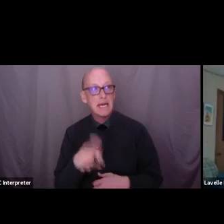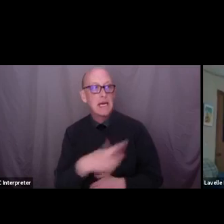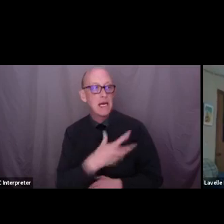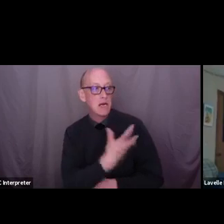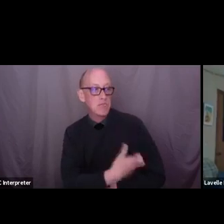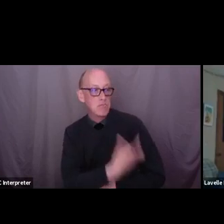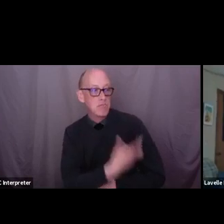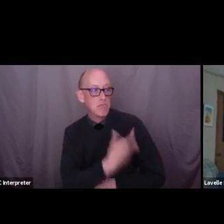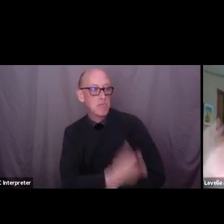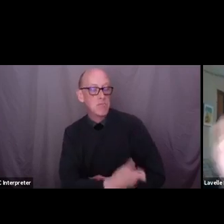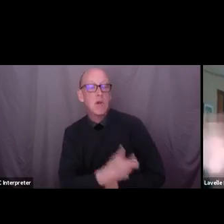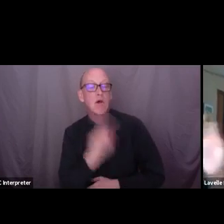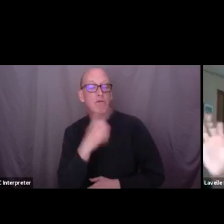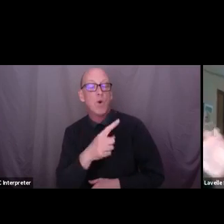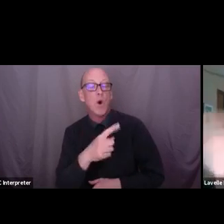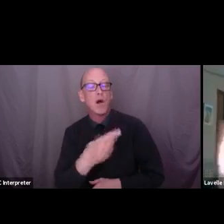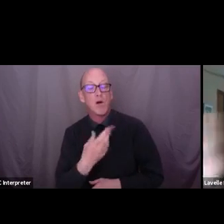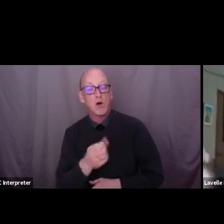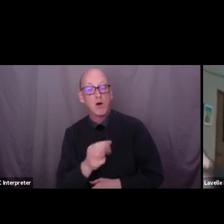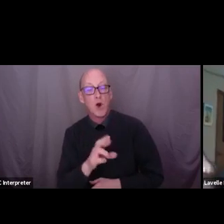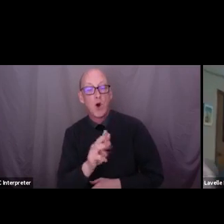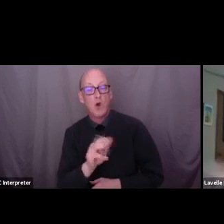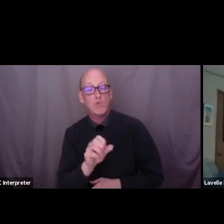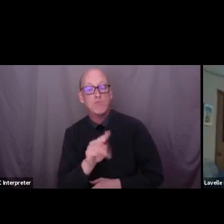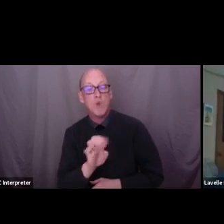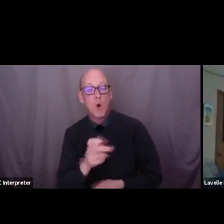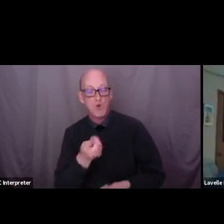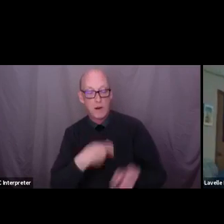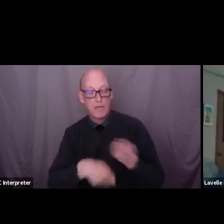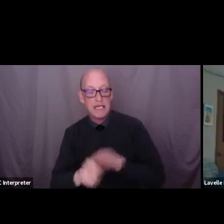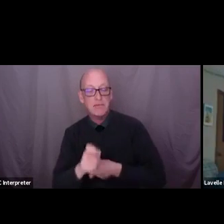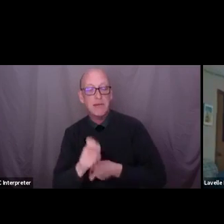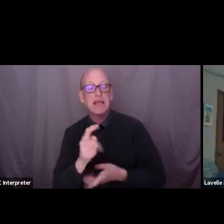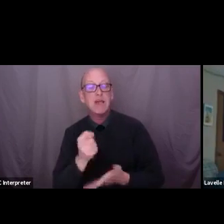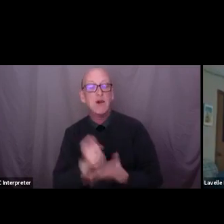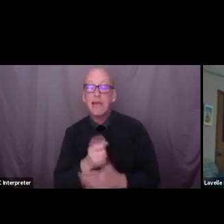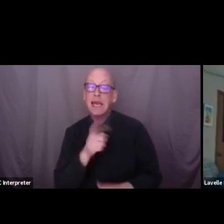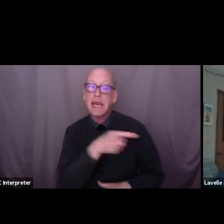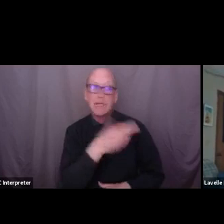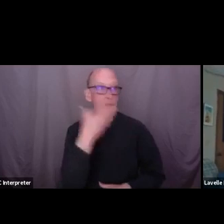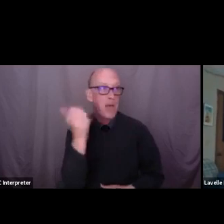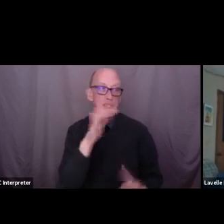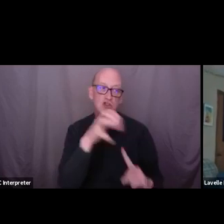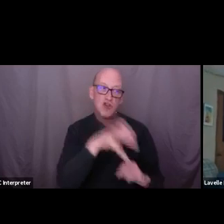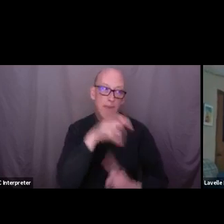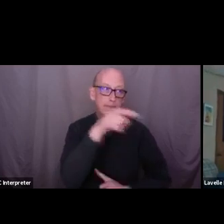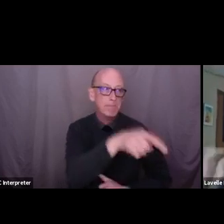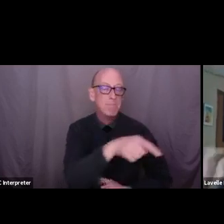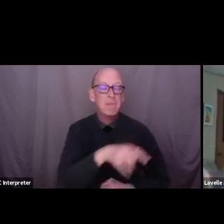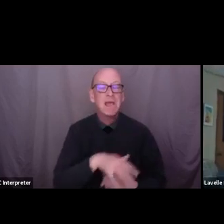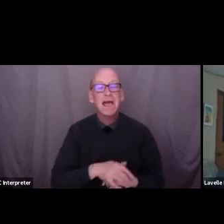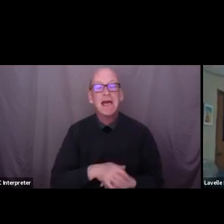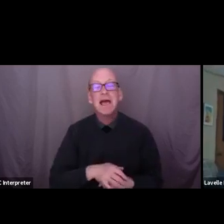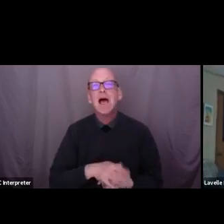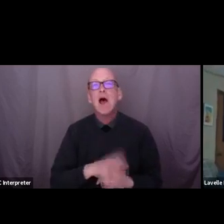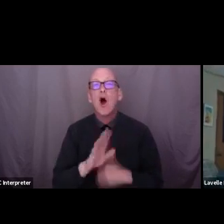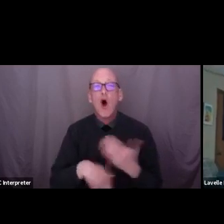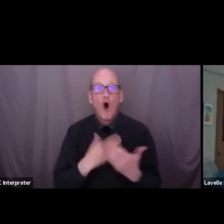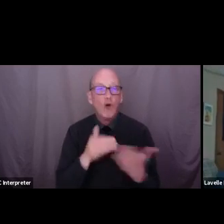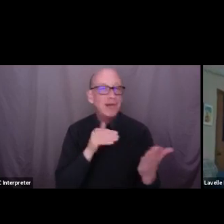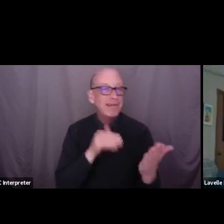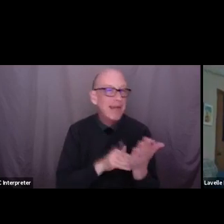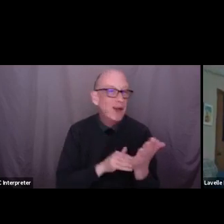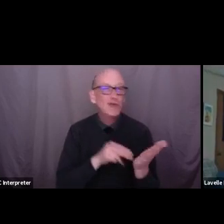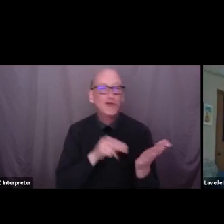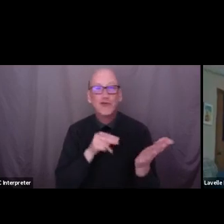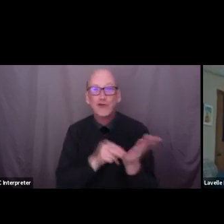hormone replacement therapy. He is the best. Can't recommend that enough, which is really great. And just all the doctors and nurses